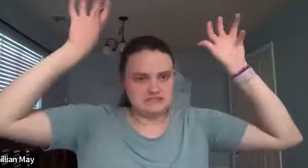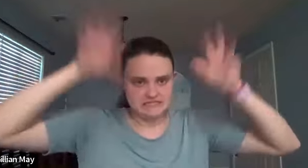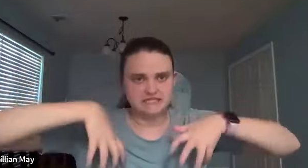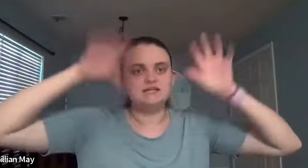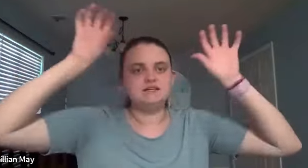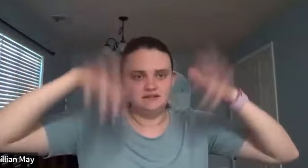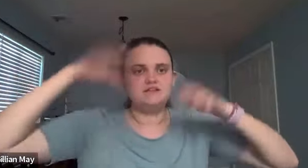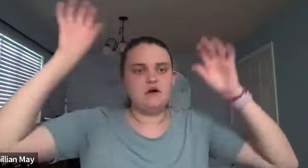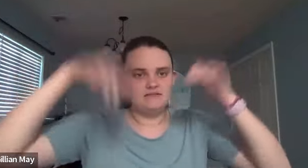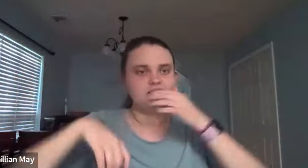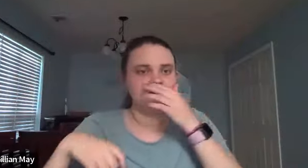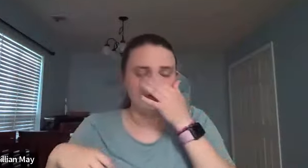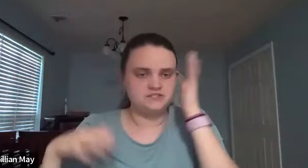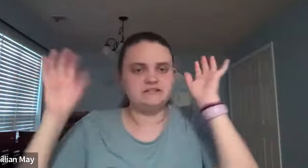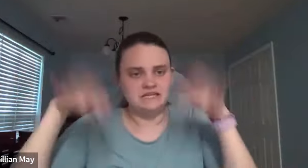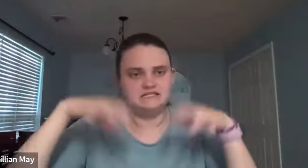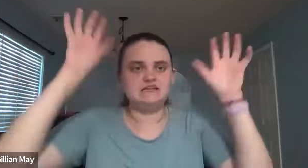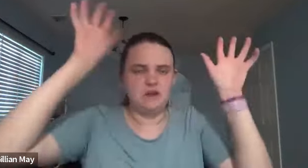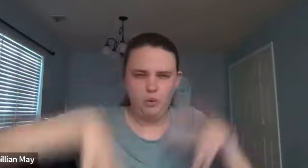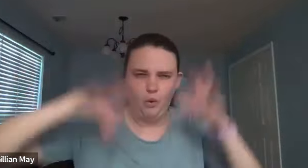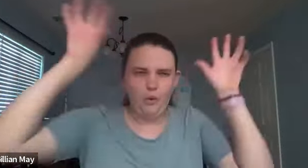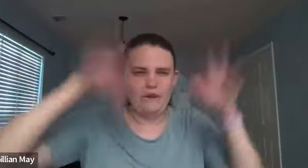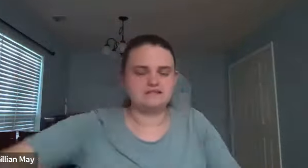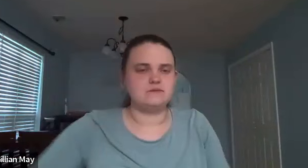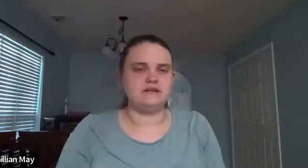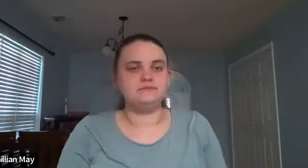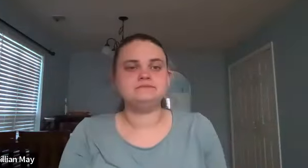pelting. They'll add that little extra intensity, like it's coming down.